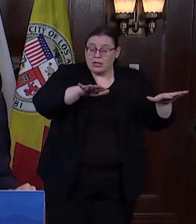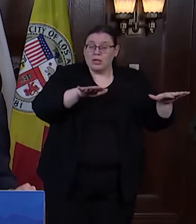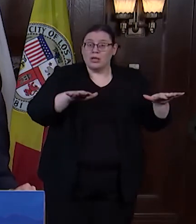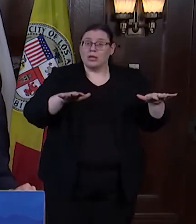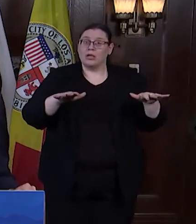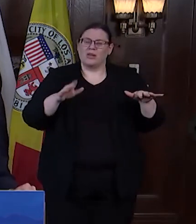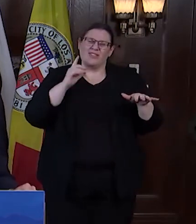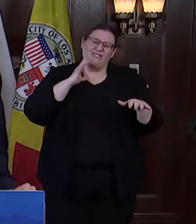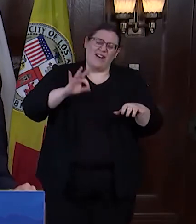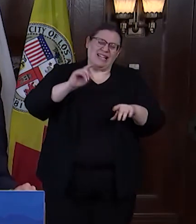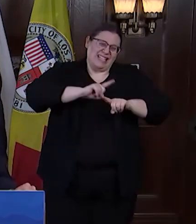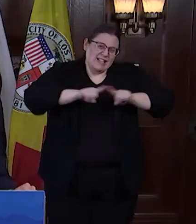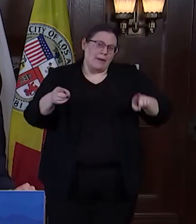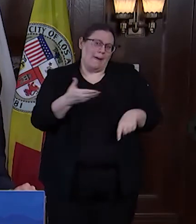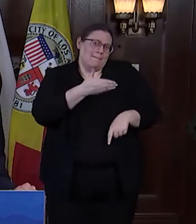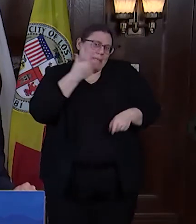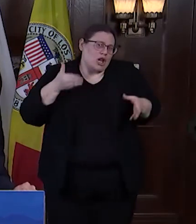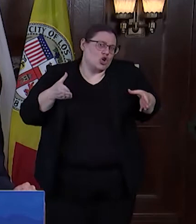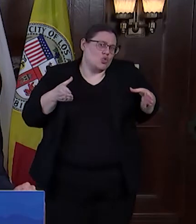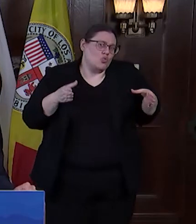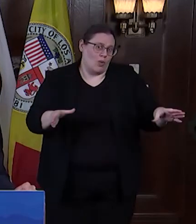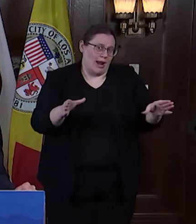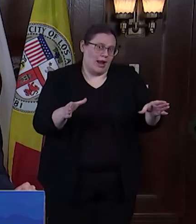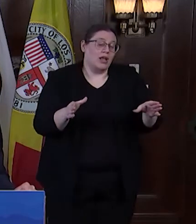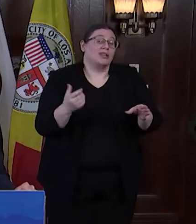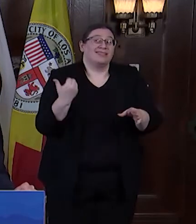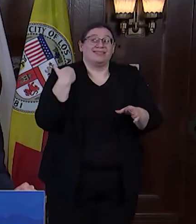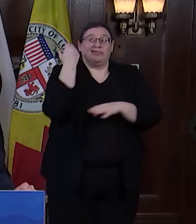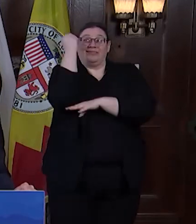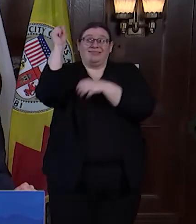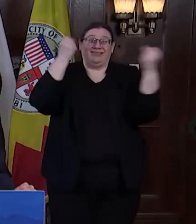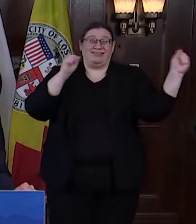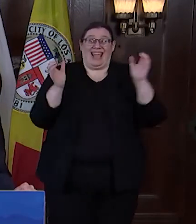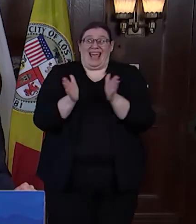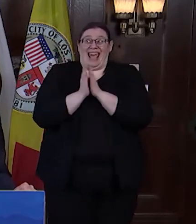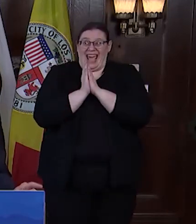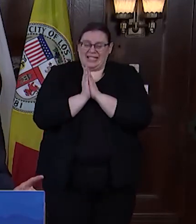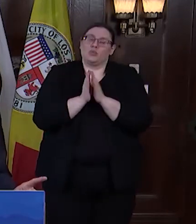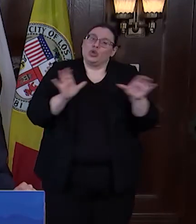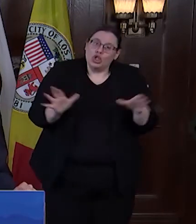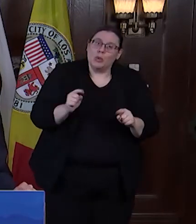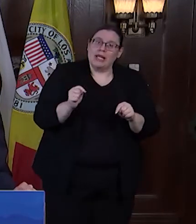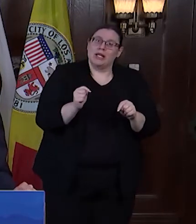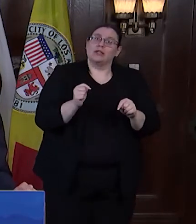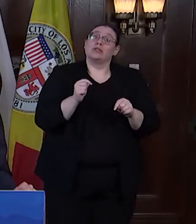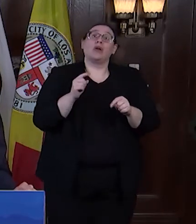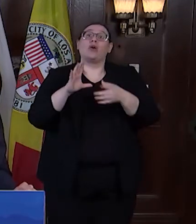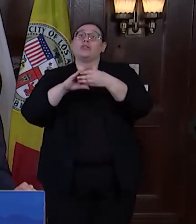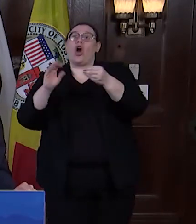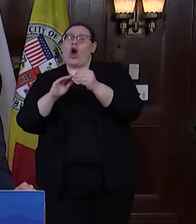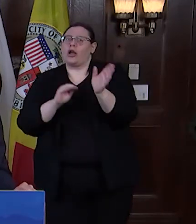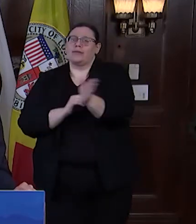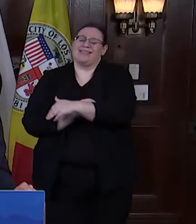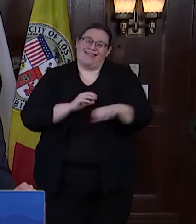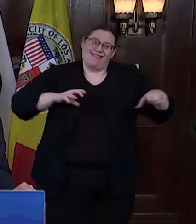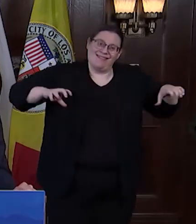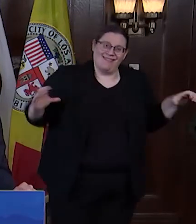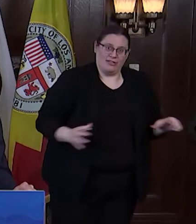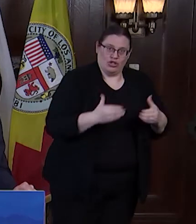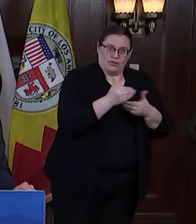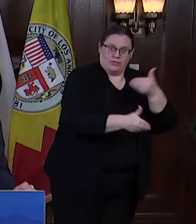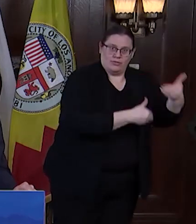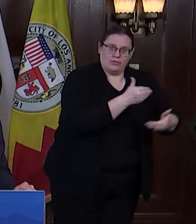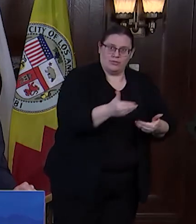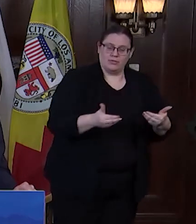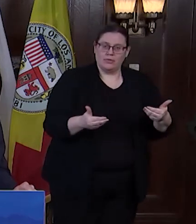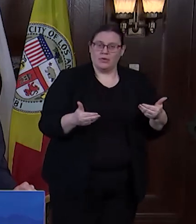better way, we're taking those steps necessary to make words actually result in actions. It won't